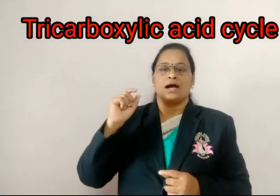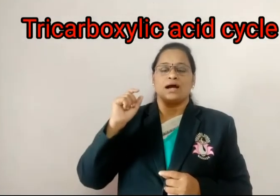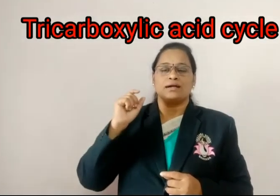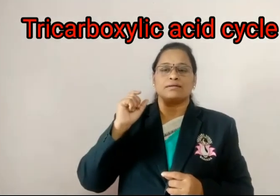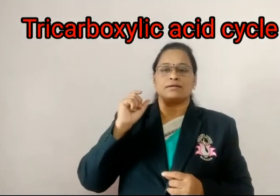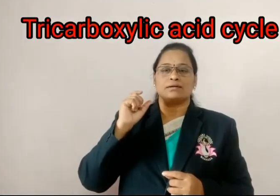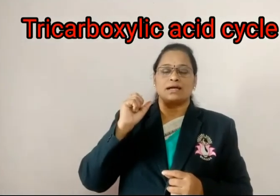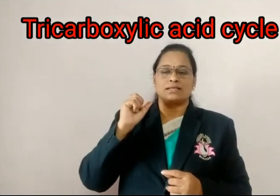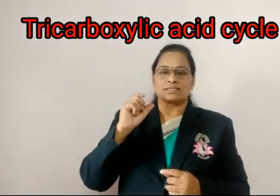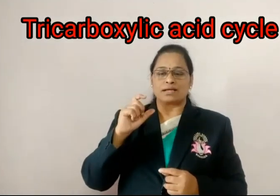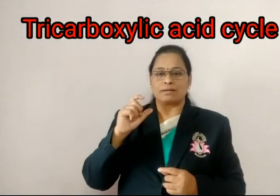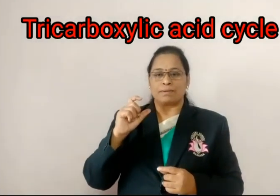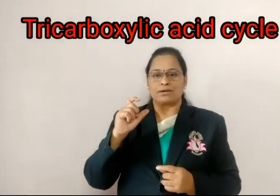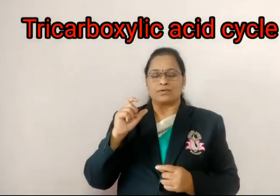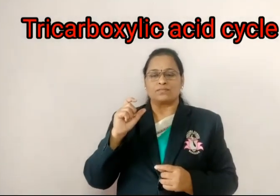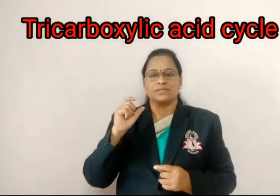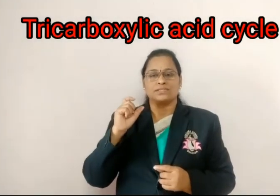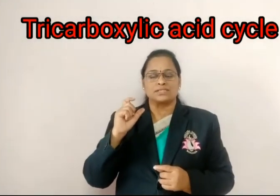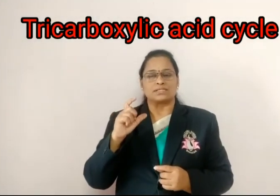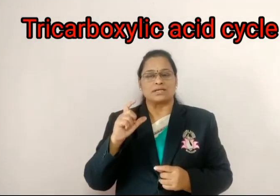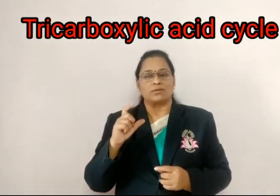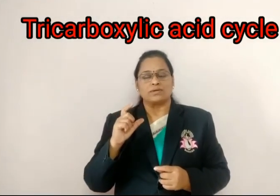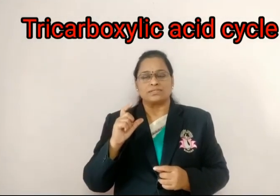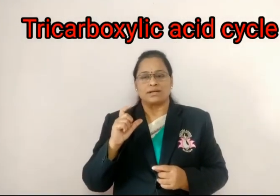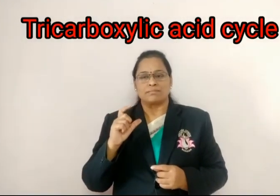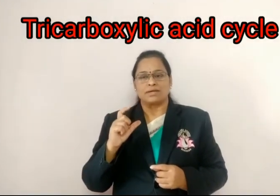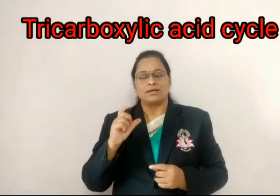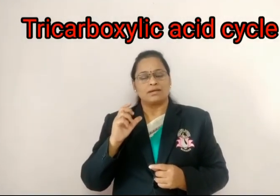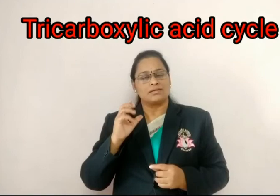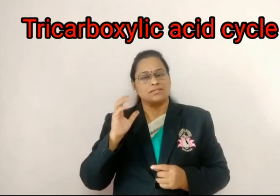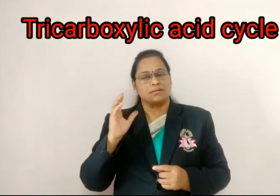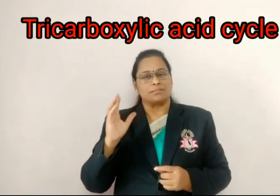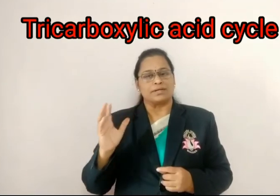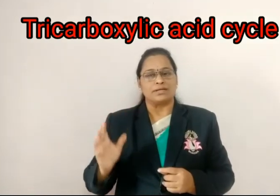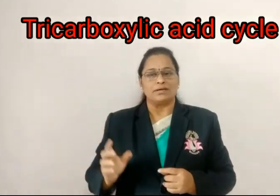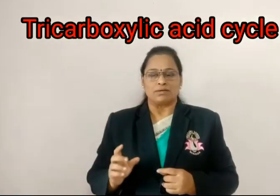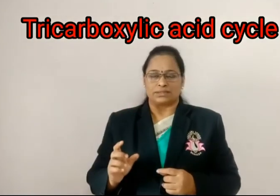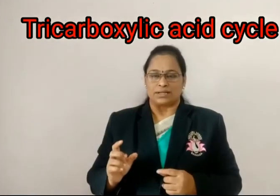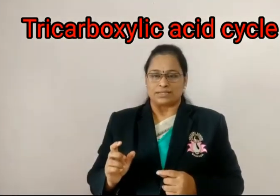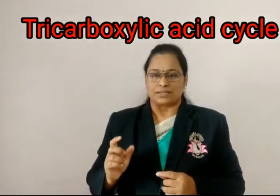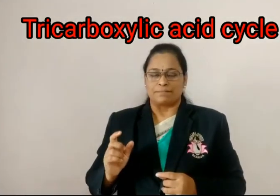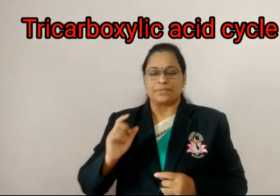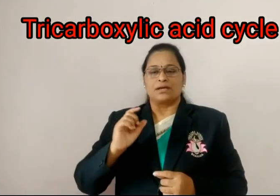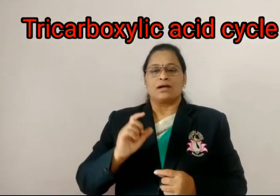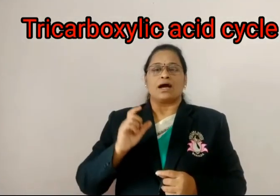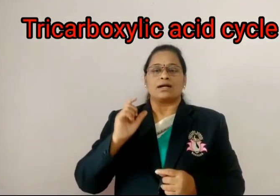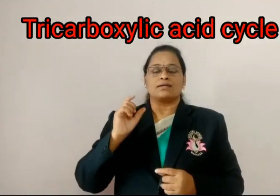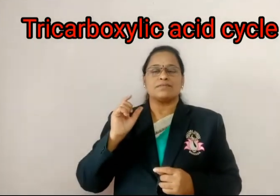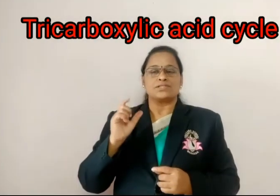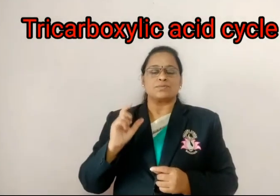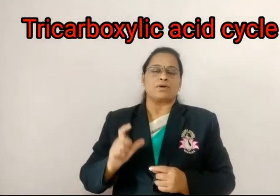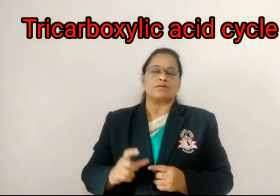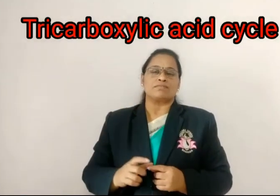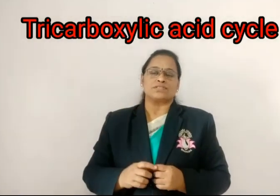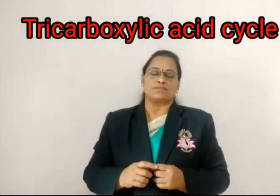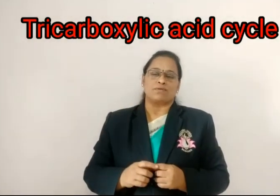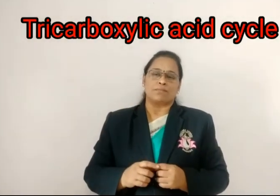and the acetyl part of this acetyl coenzyme A is completely oxidized. And the first product which is formed in